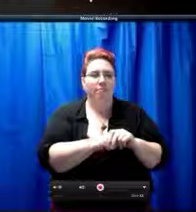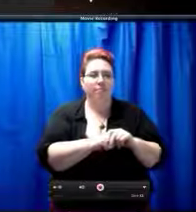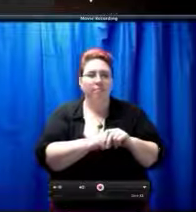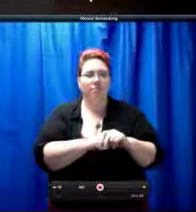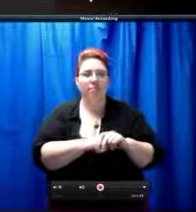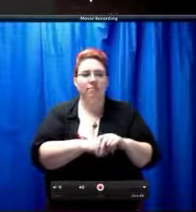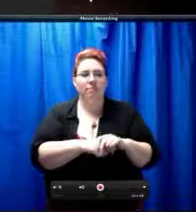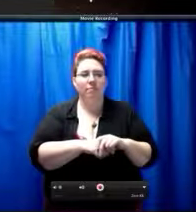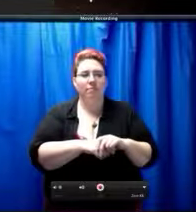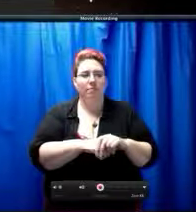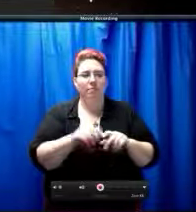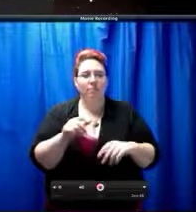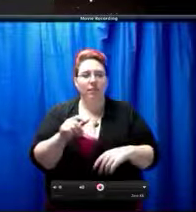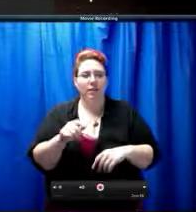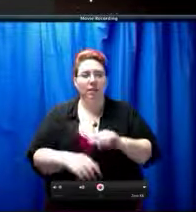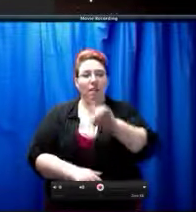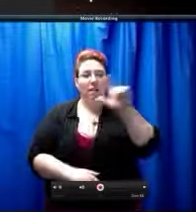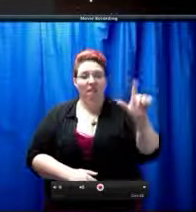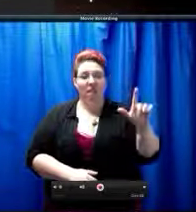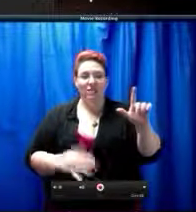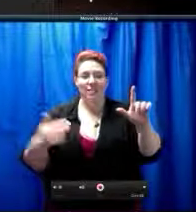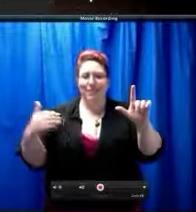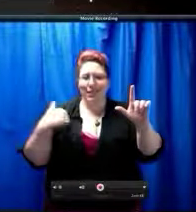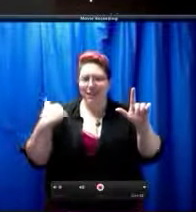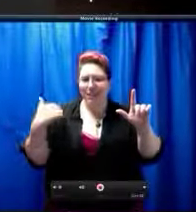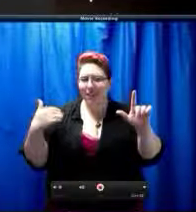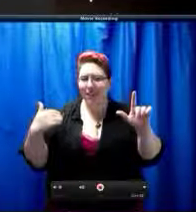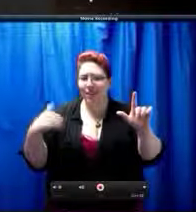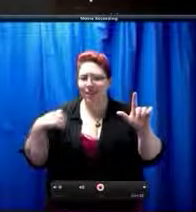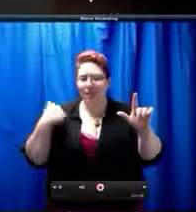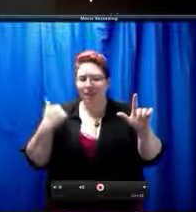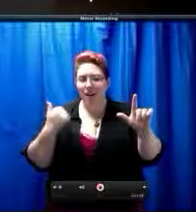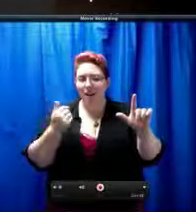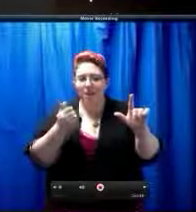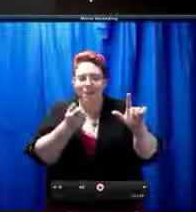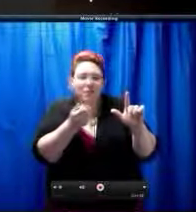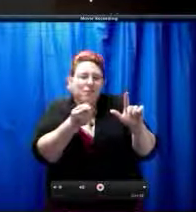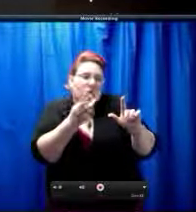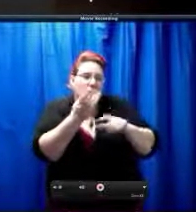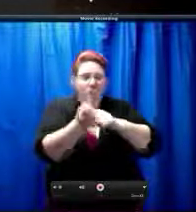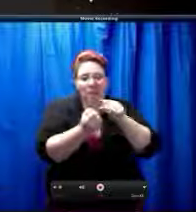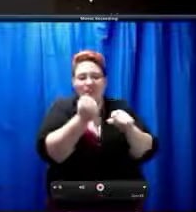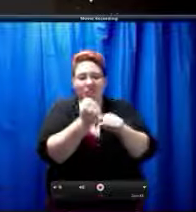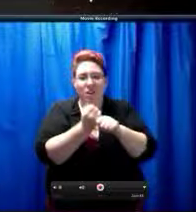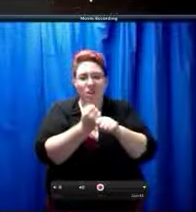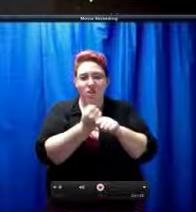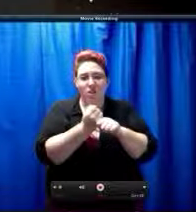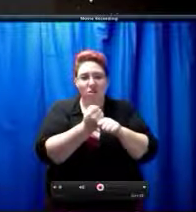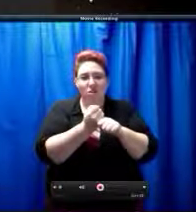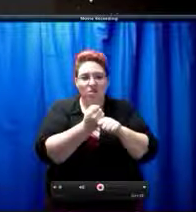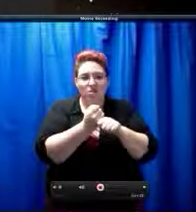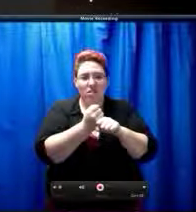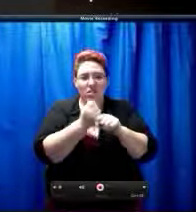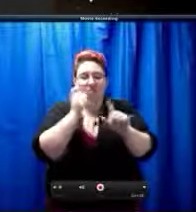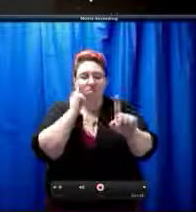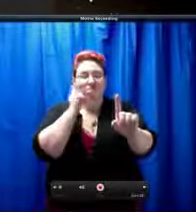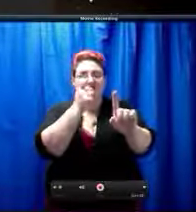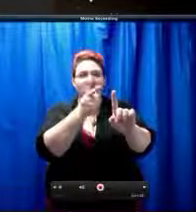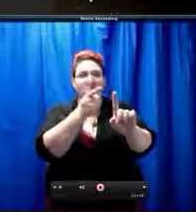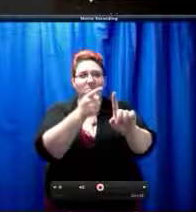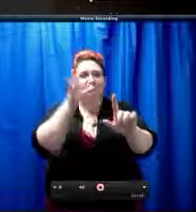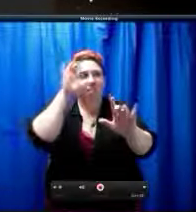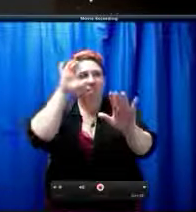someone vibrant, someone that had a whole life ahead of them. And a few years later, this is what he looked like because he lost his jaw, he lost his tongue, part of his